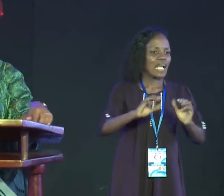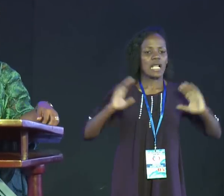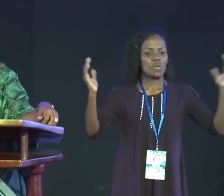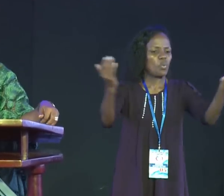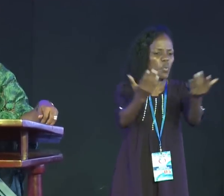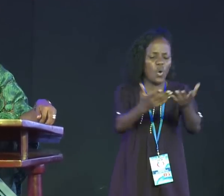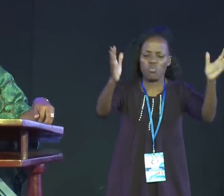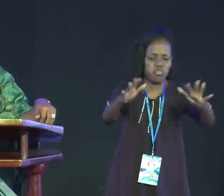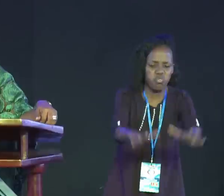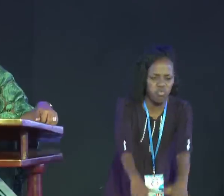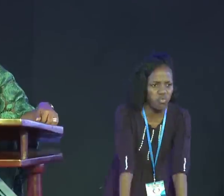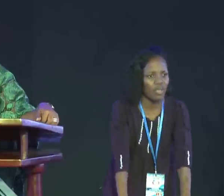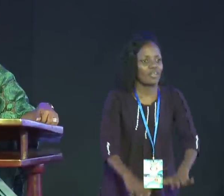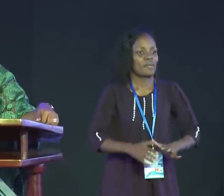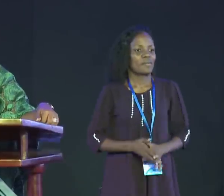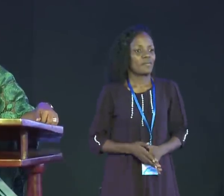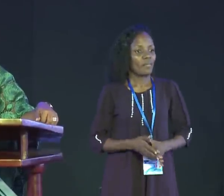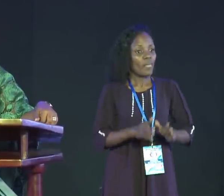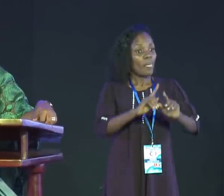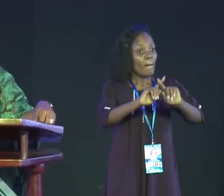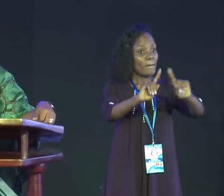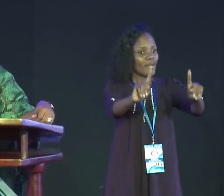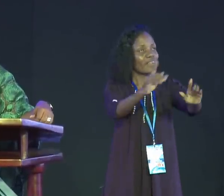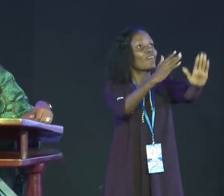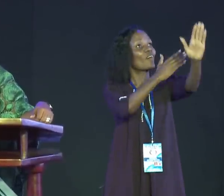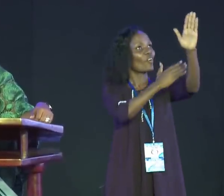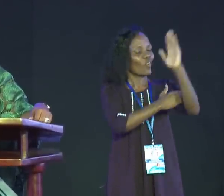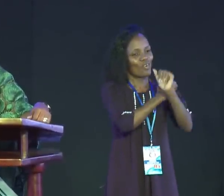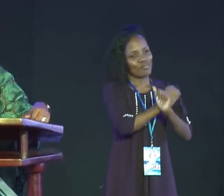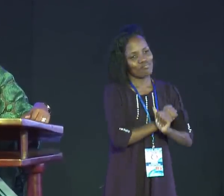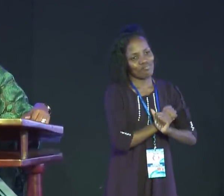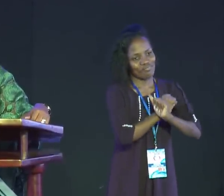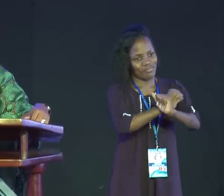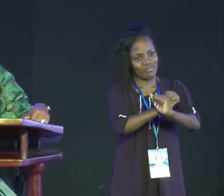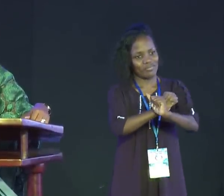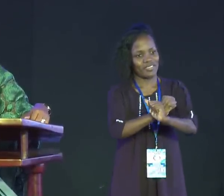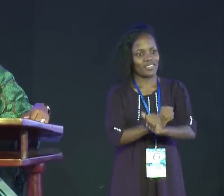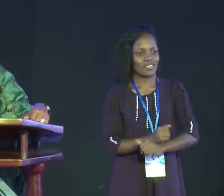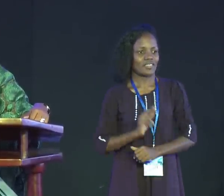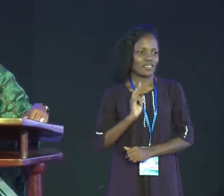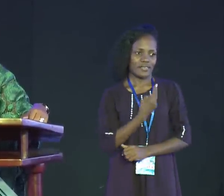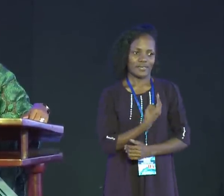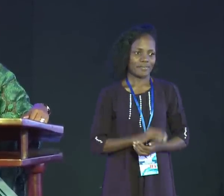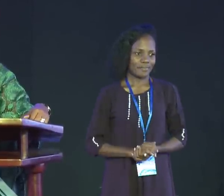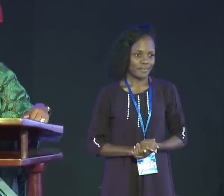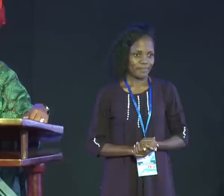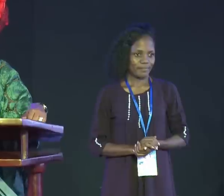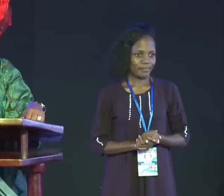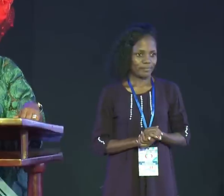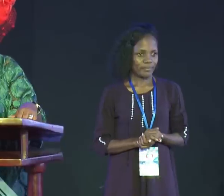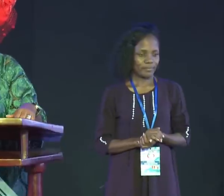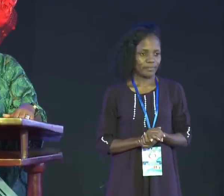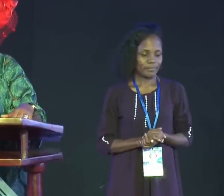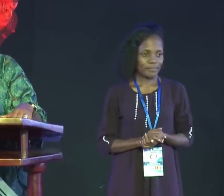nechiyika. And the wall crumpled down. Naye mukama yatutasa. But the Lord saved us.